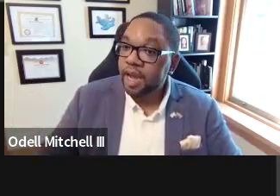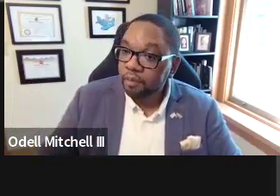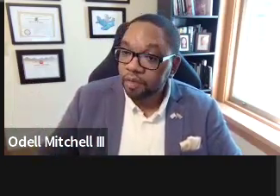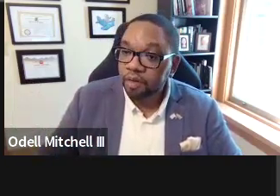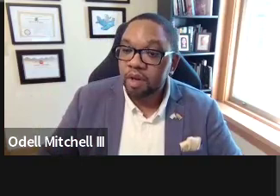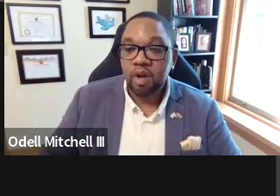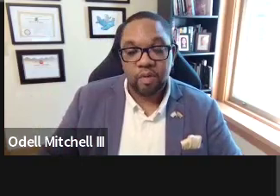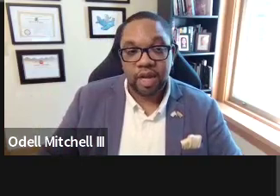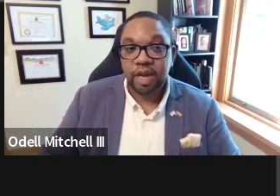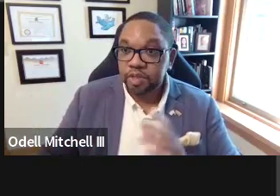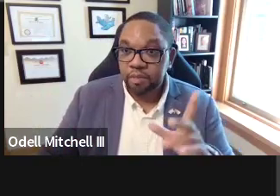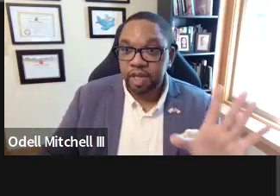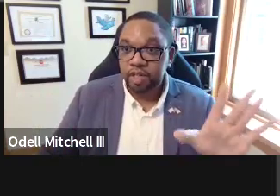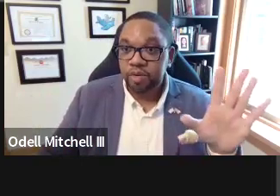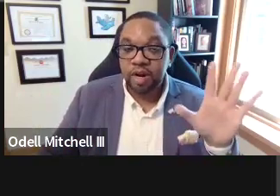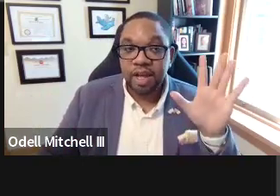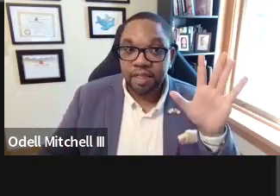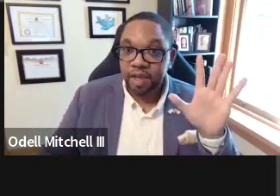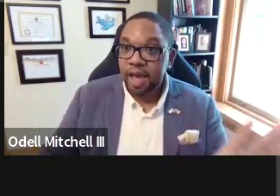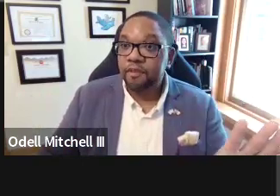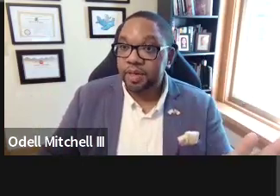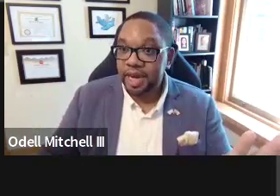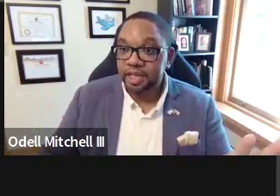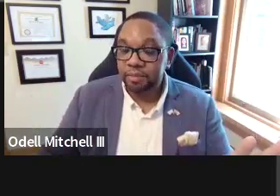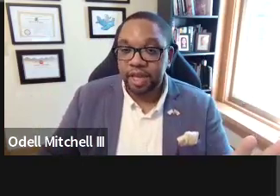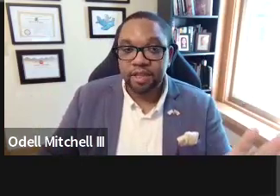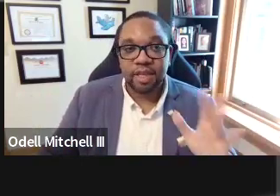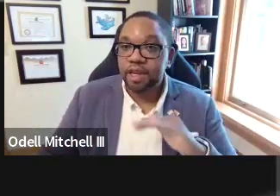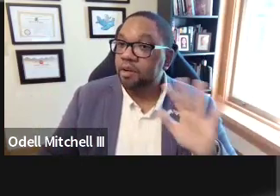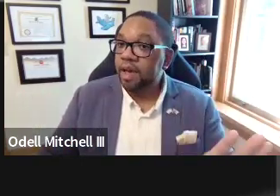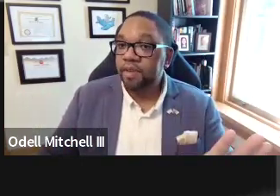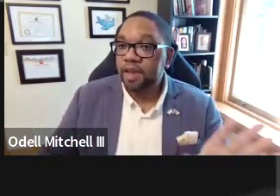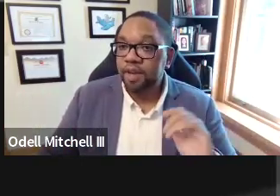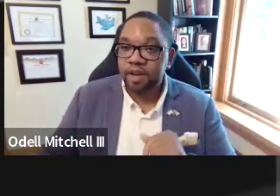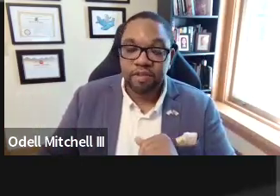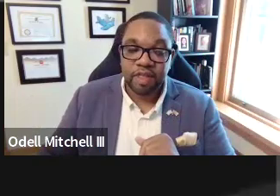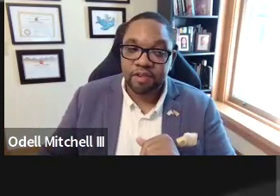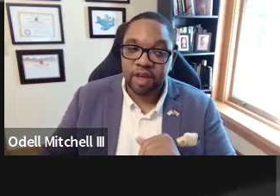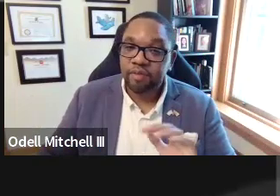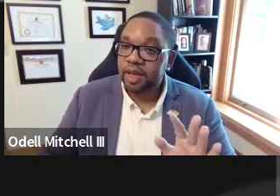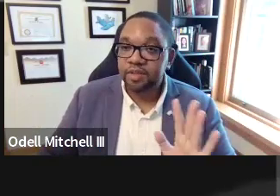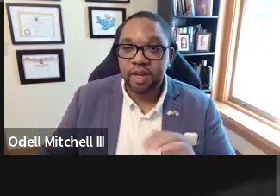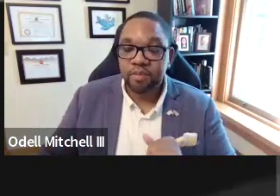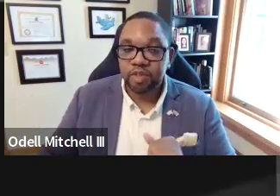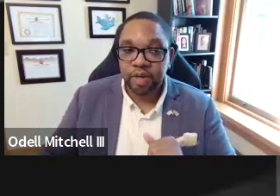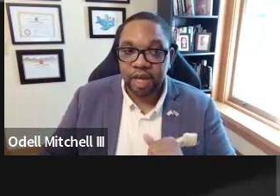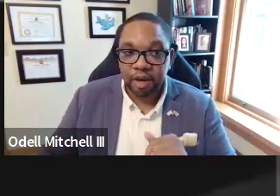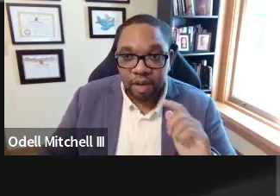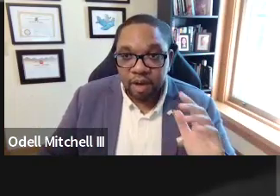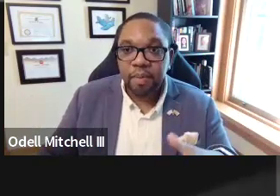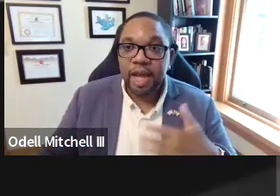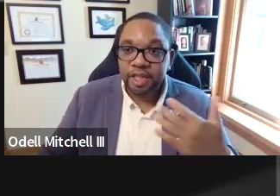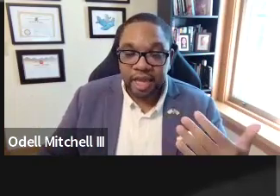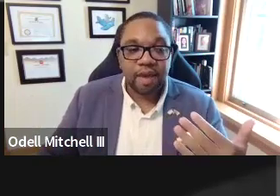be very helpful when it comes to making sure that you have protection in place. Again, you don't have to navigate that yourself. Lots of ways in which we can